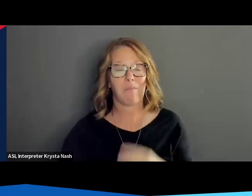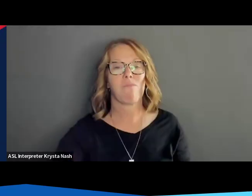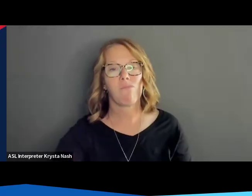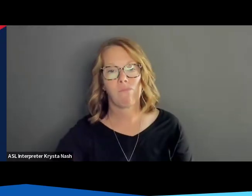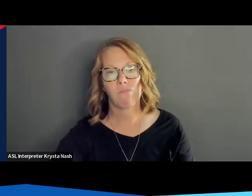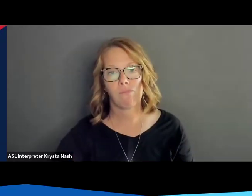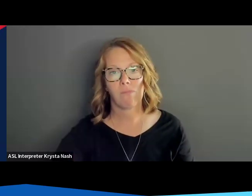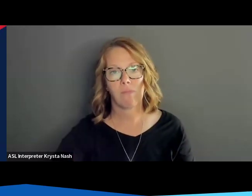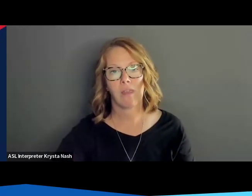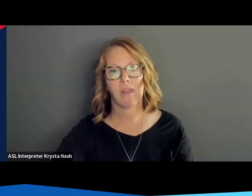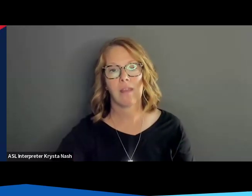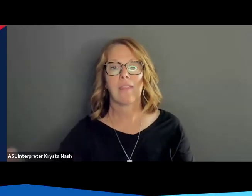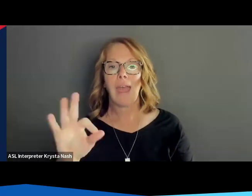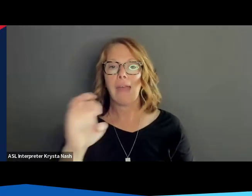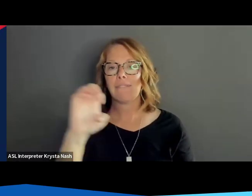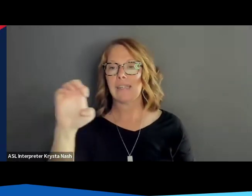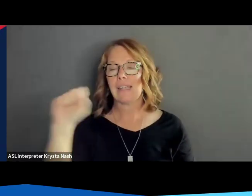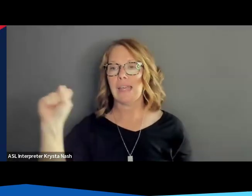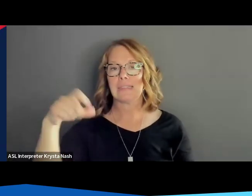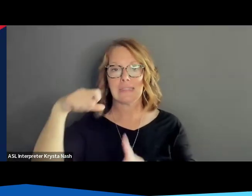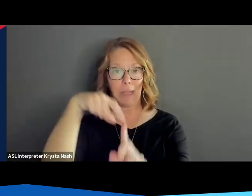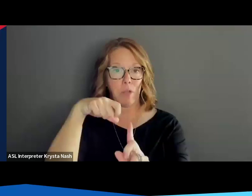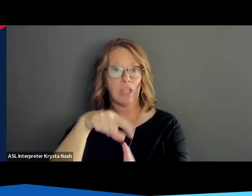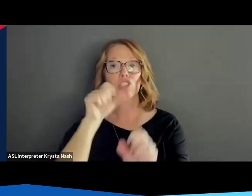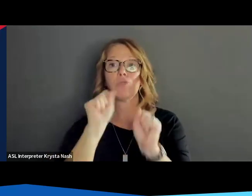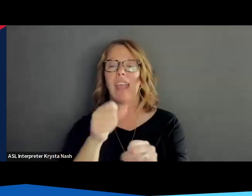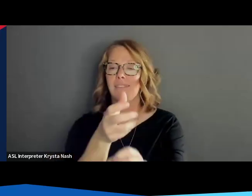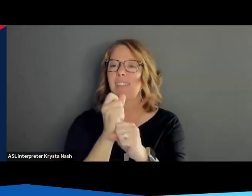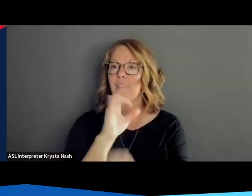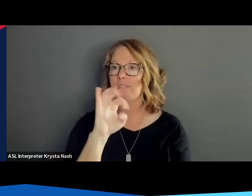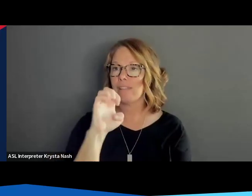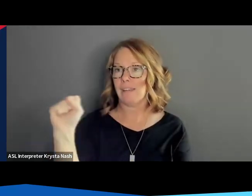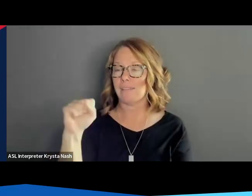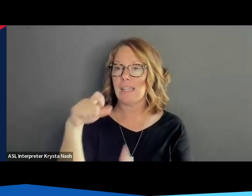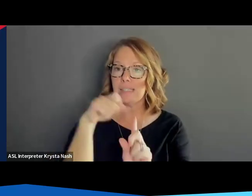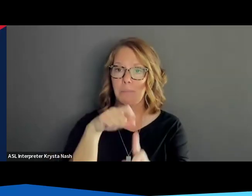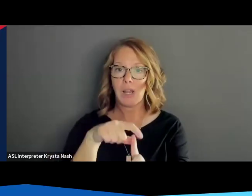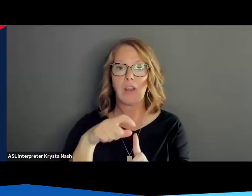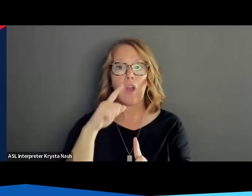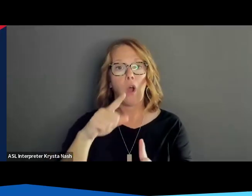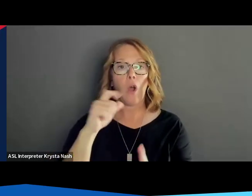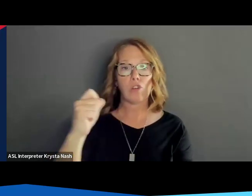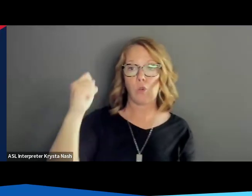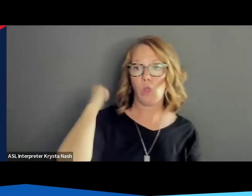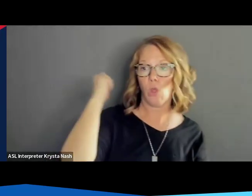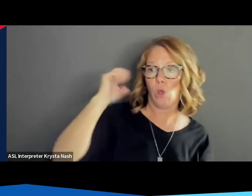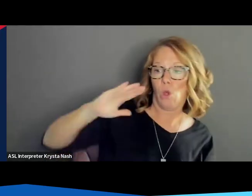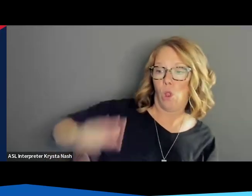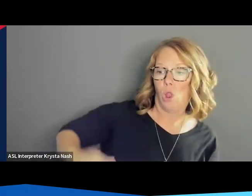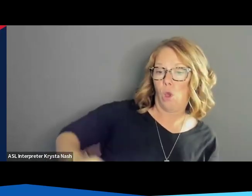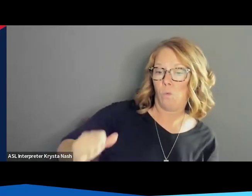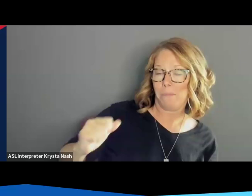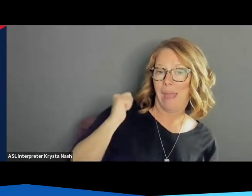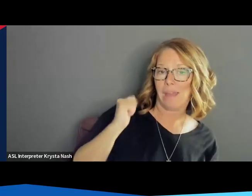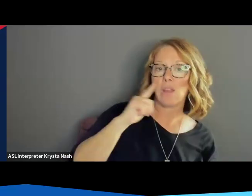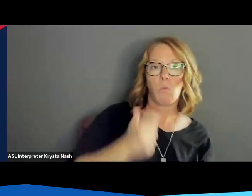about these FES stimulators, and you can get an FES stimulator that you can put on your lower back that will help